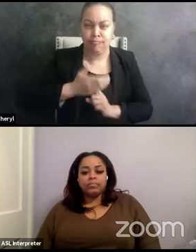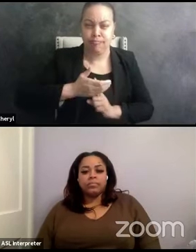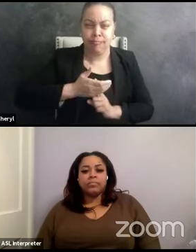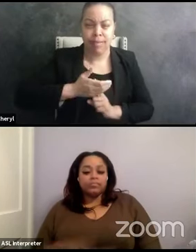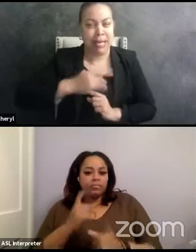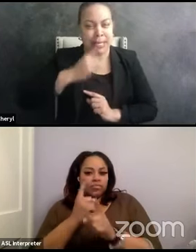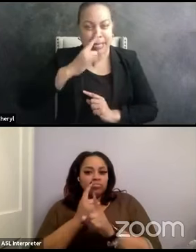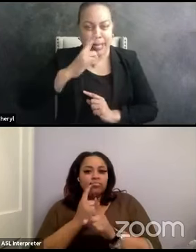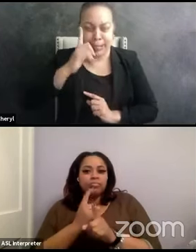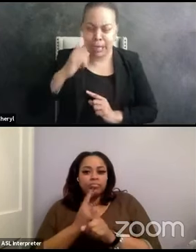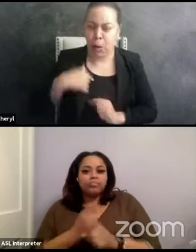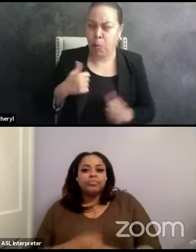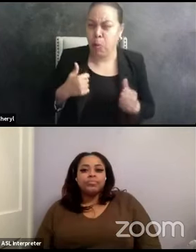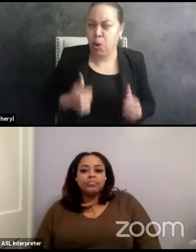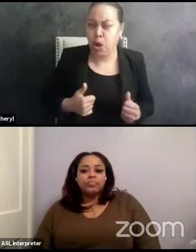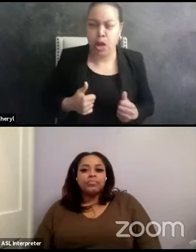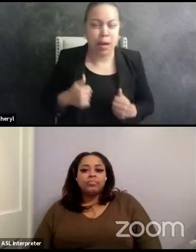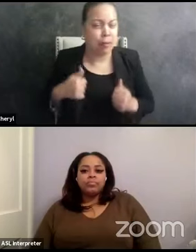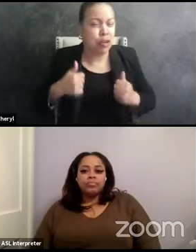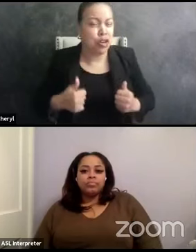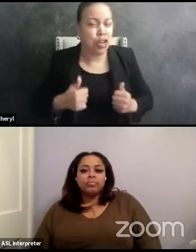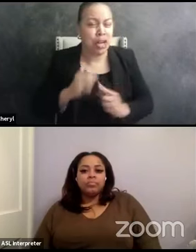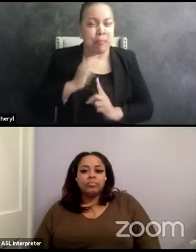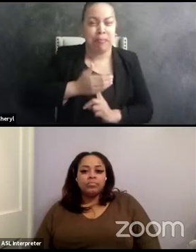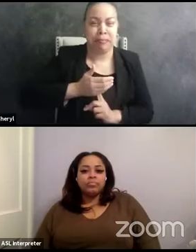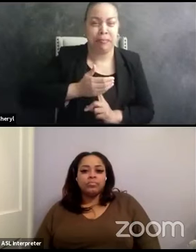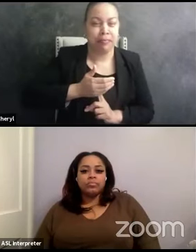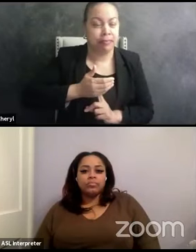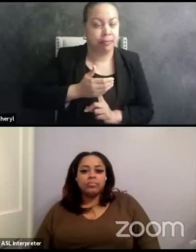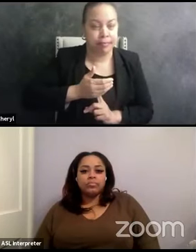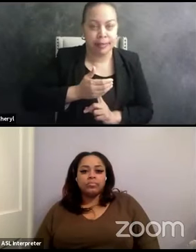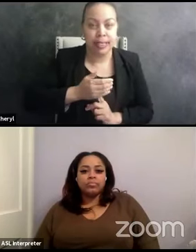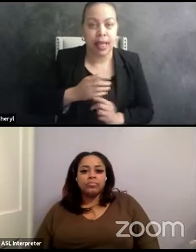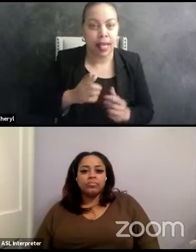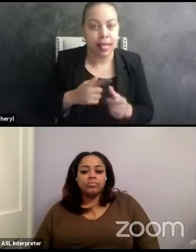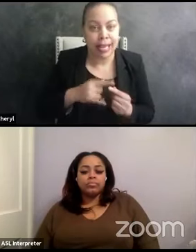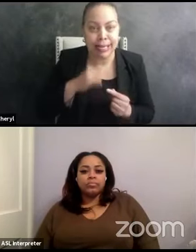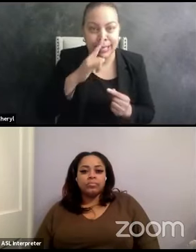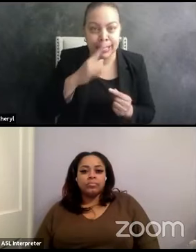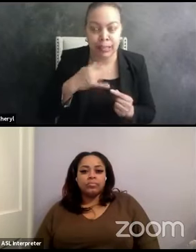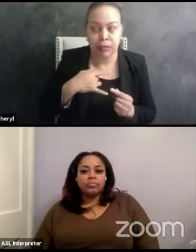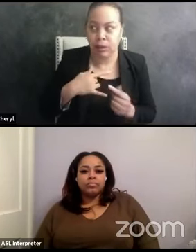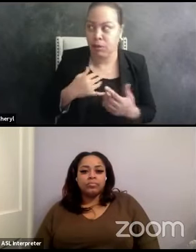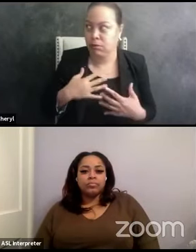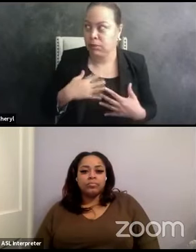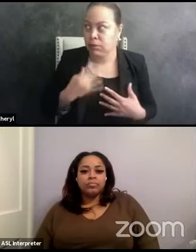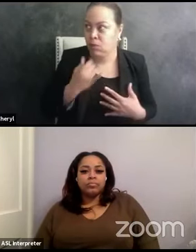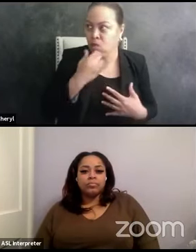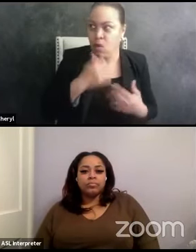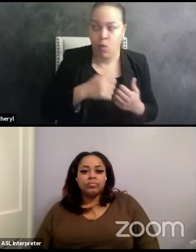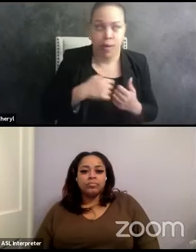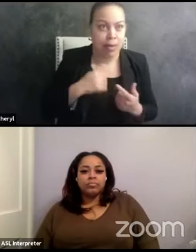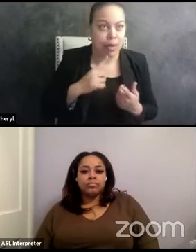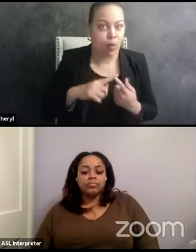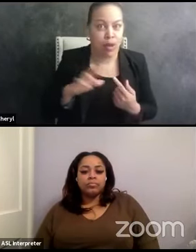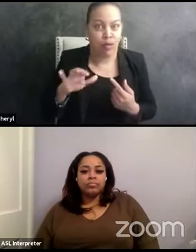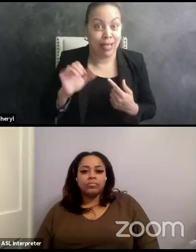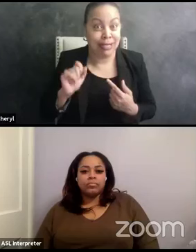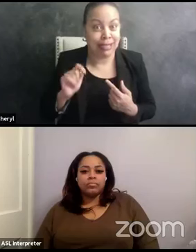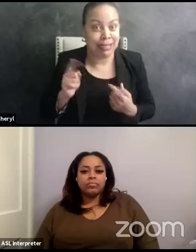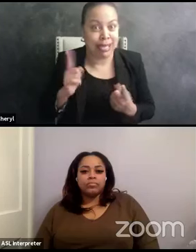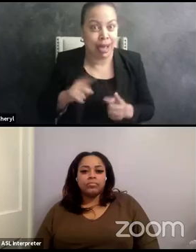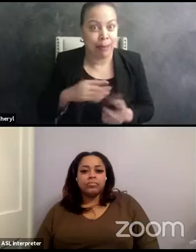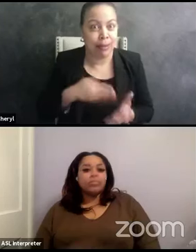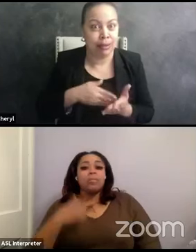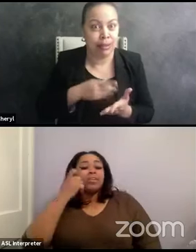are always solid and always okay. It makes your kids feel like they're broken when something racist happens to them and it hurts them. And because